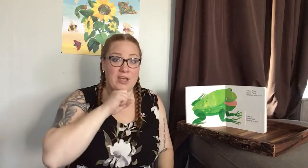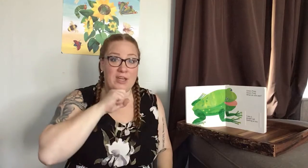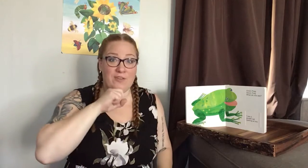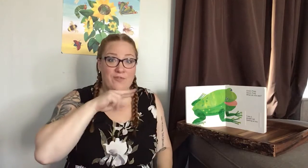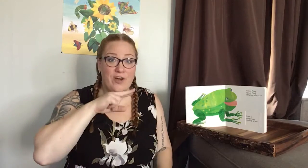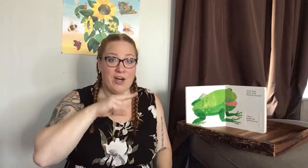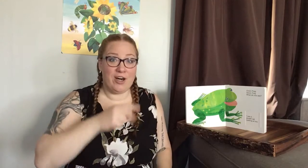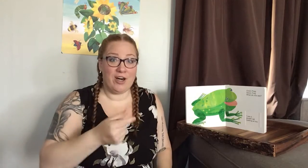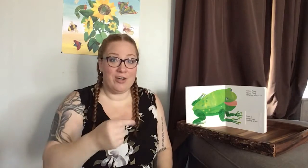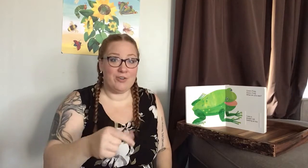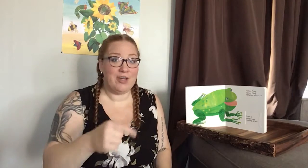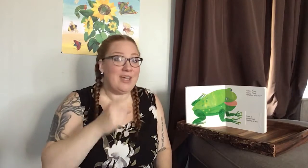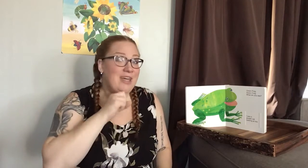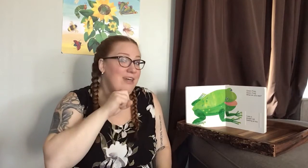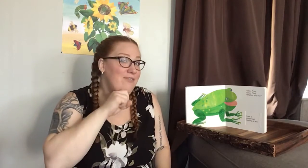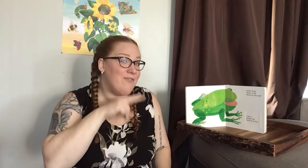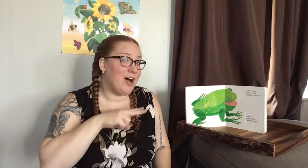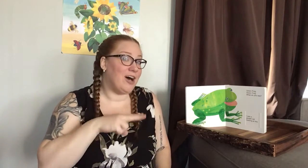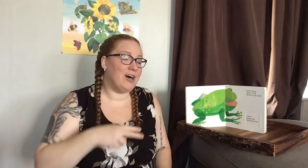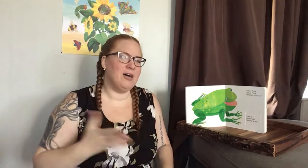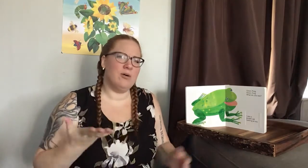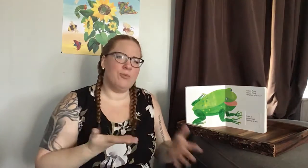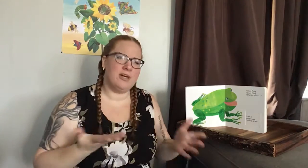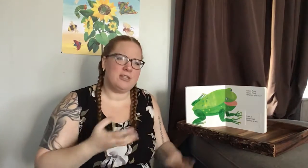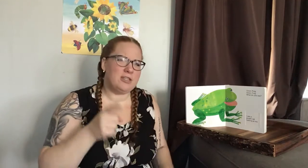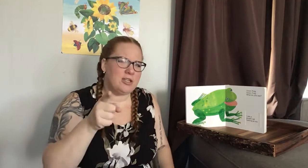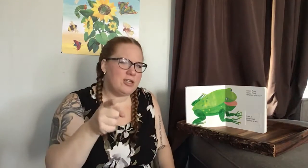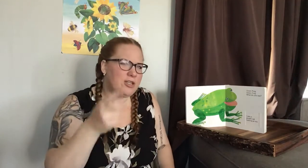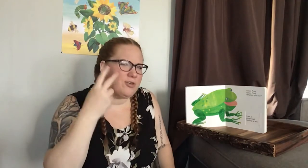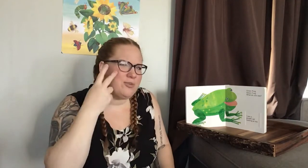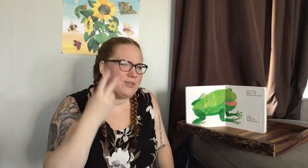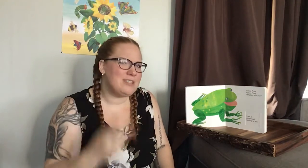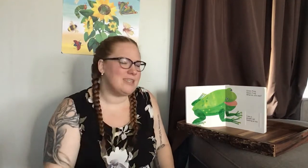Green frog, green frog, what do you see?